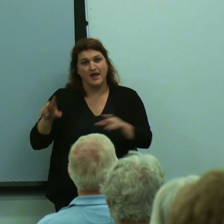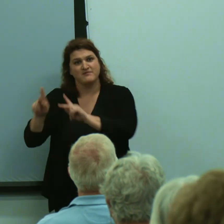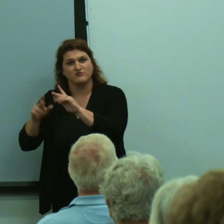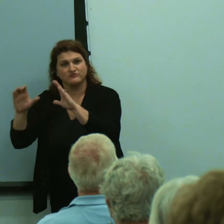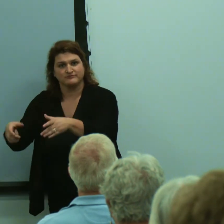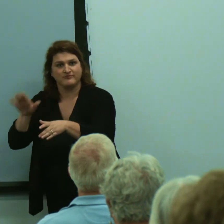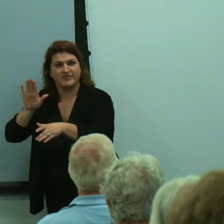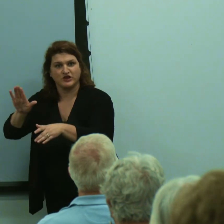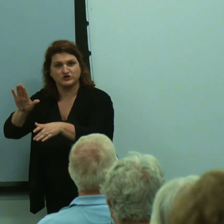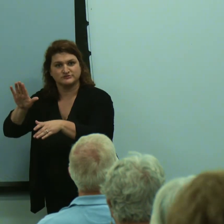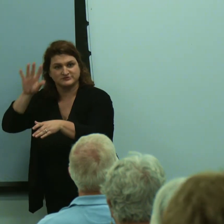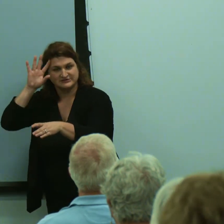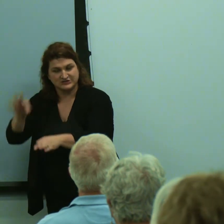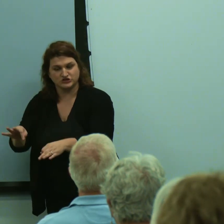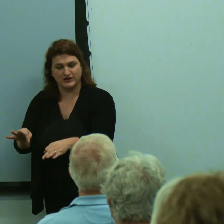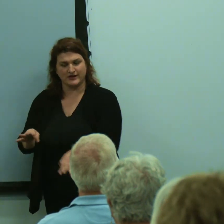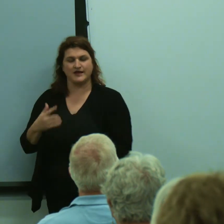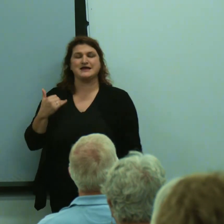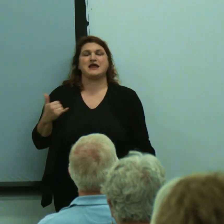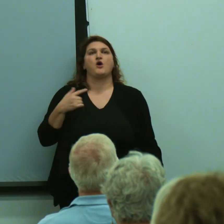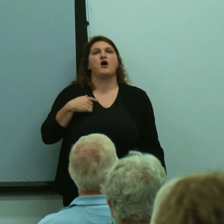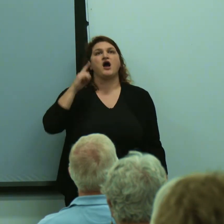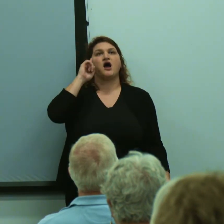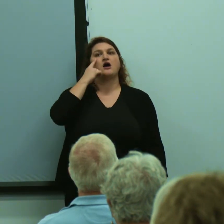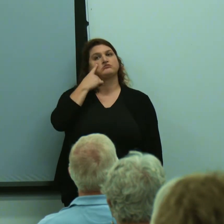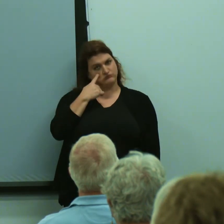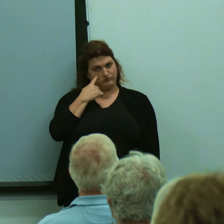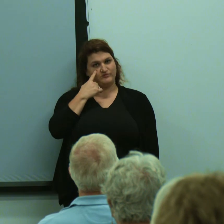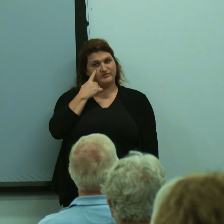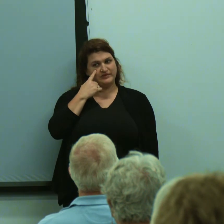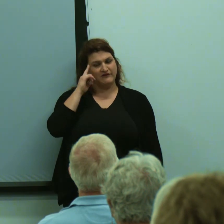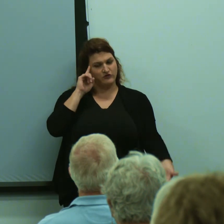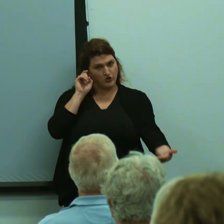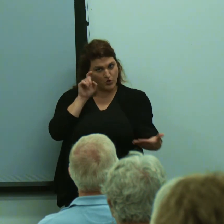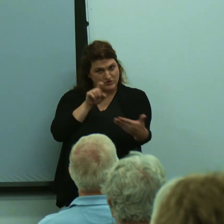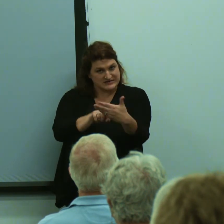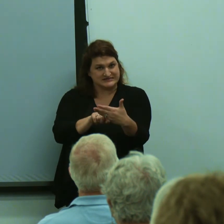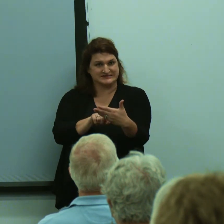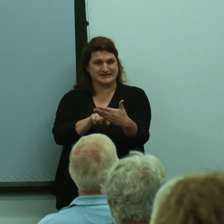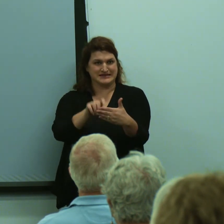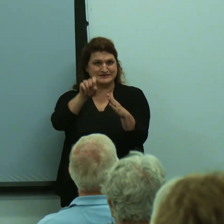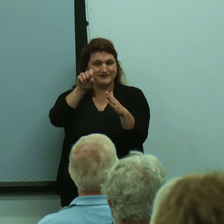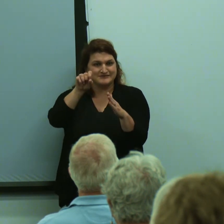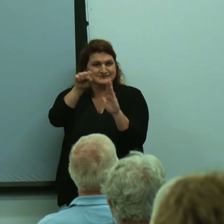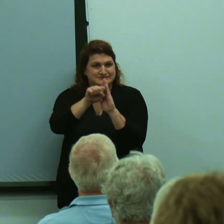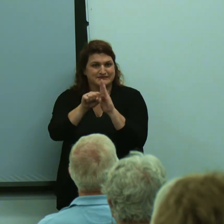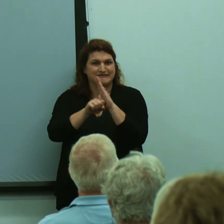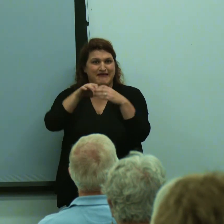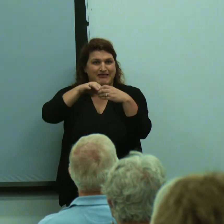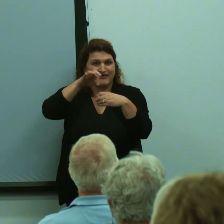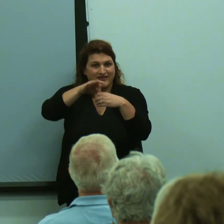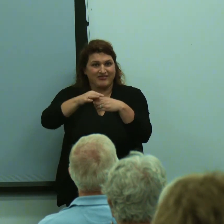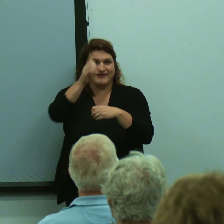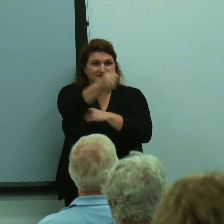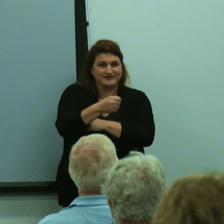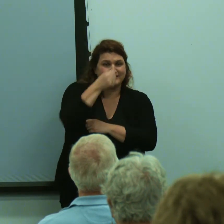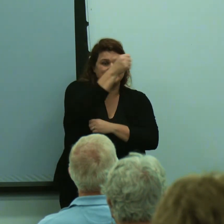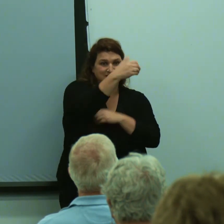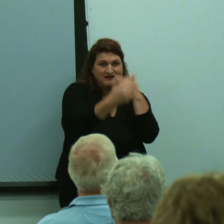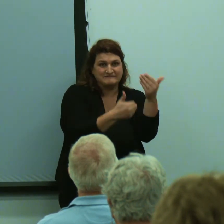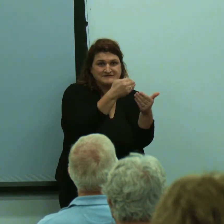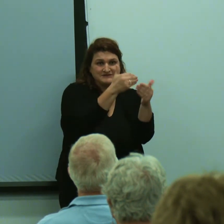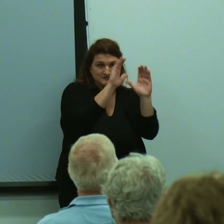seen firsthand that the current Ohio Redistricting Commission, composed of statewide elected officials and partisan